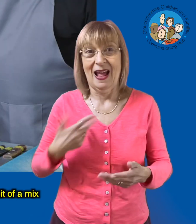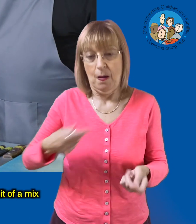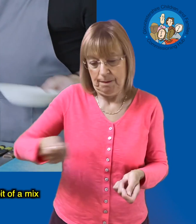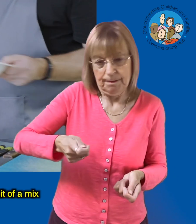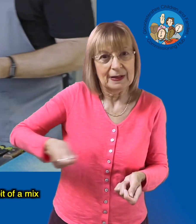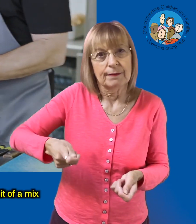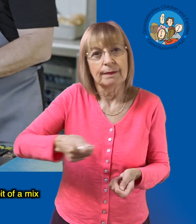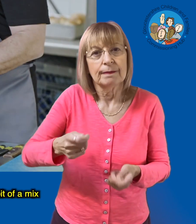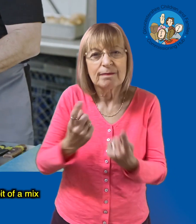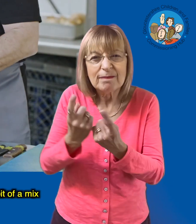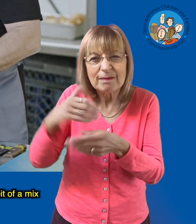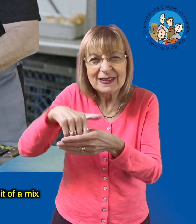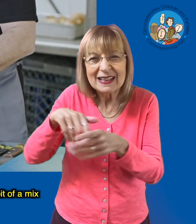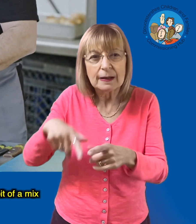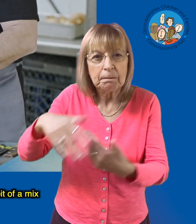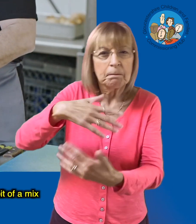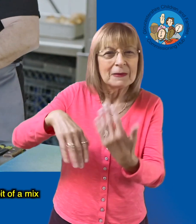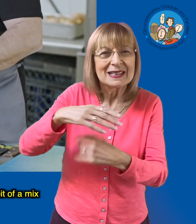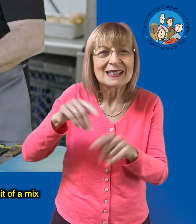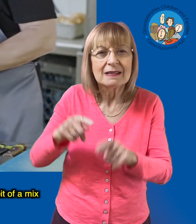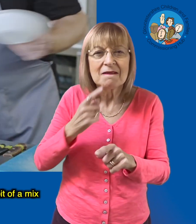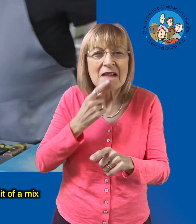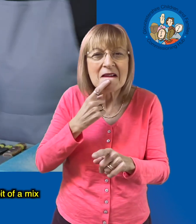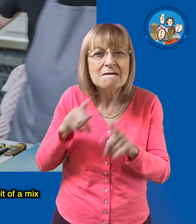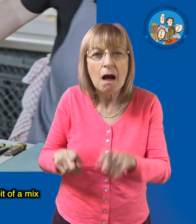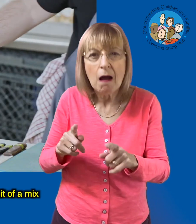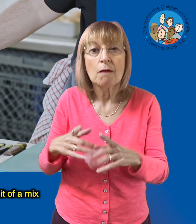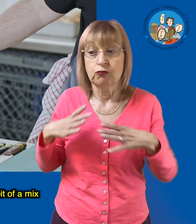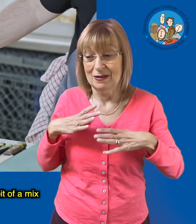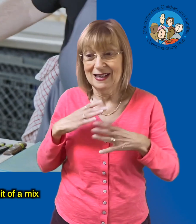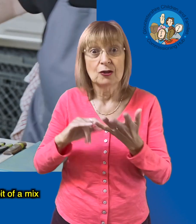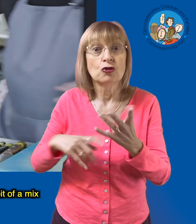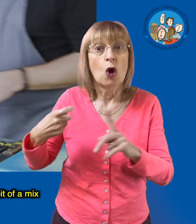So I'll sprinkle in the stuffing in.